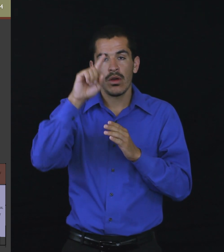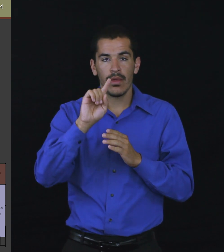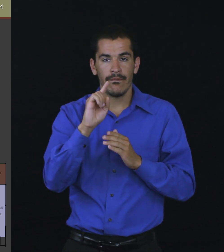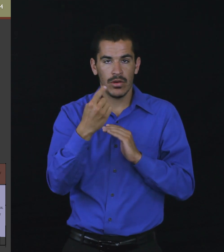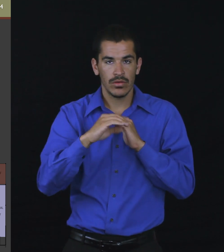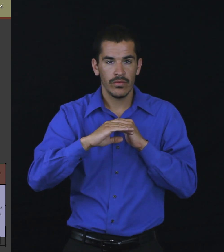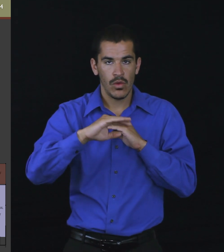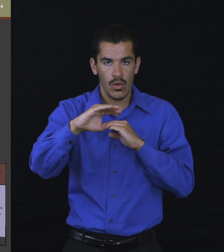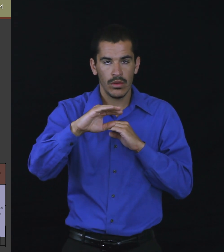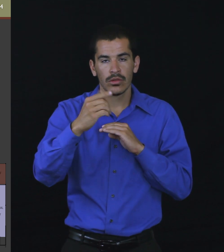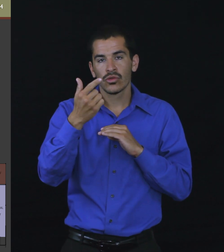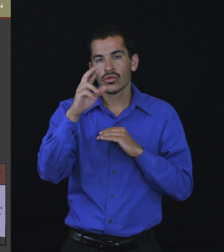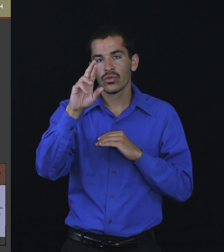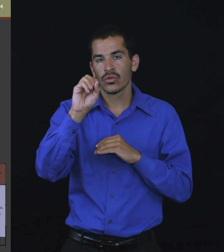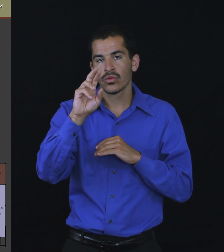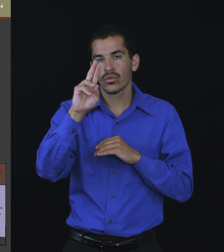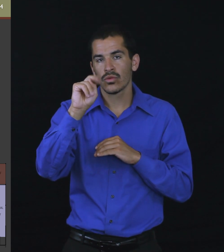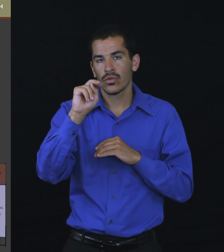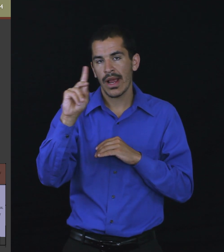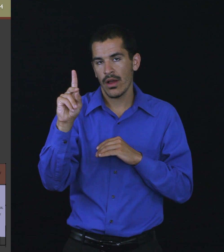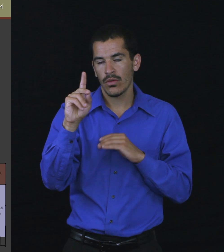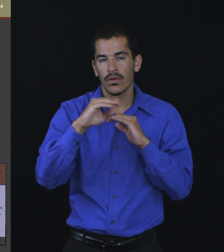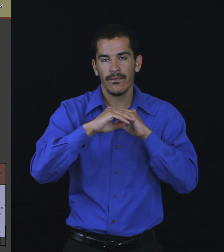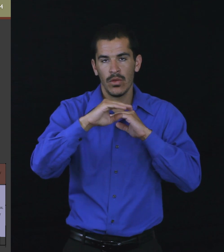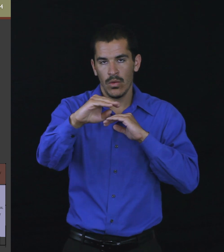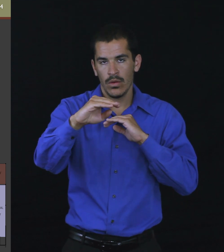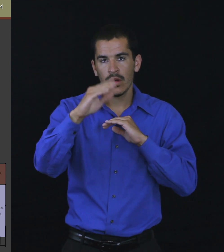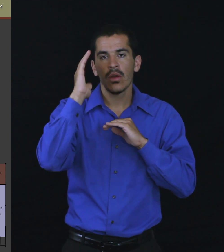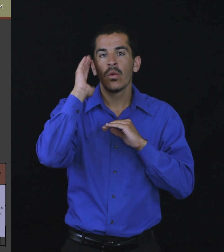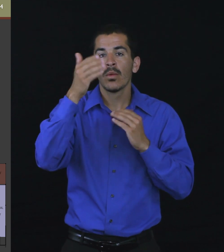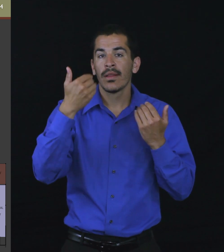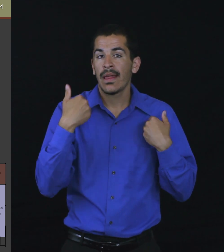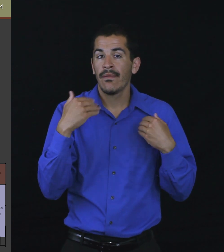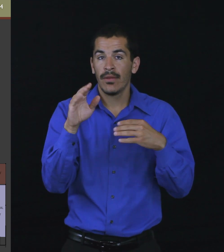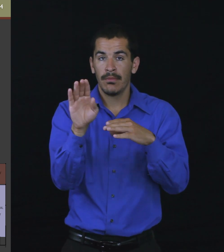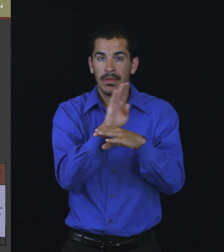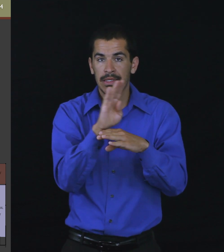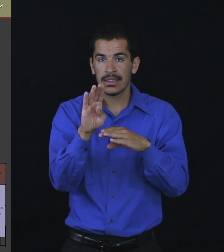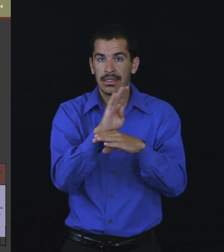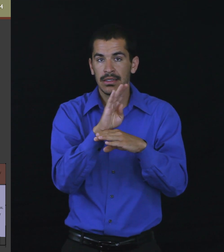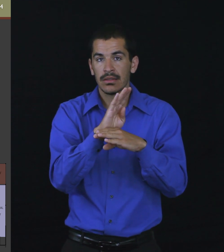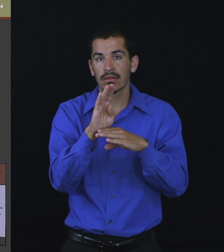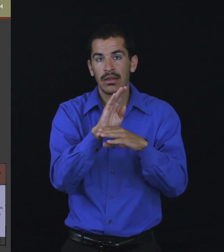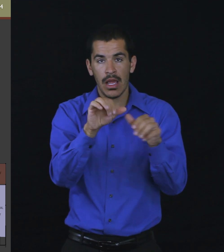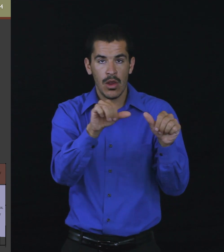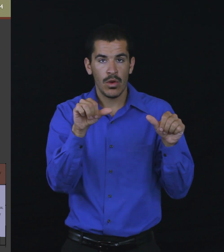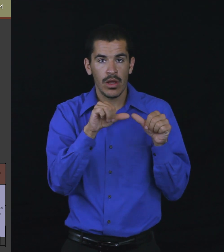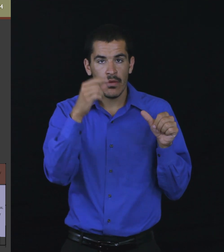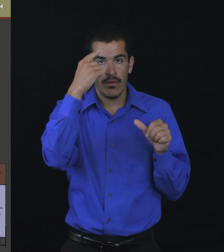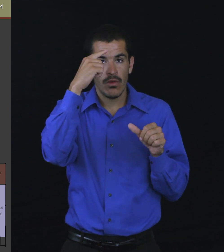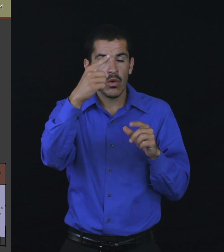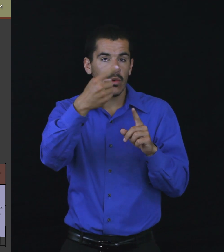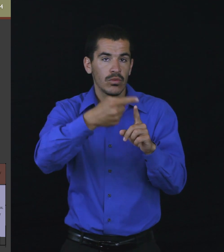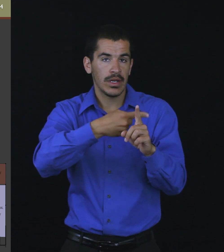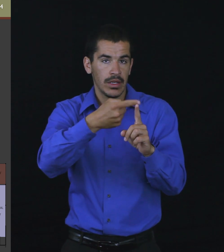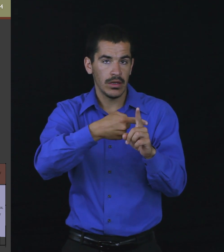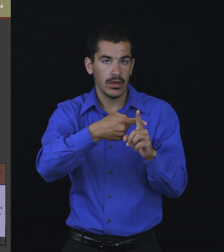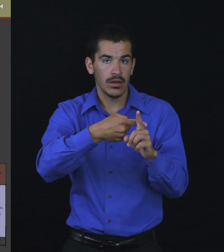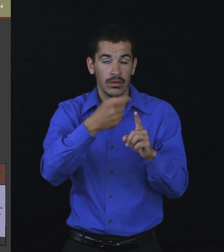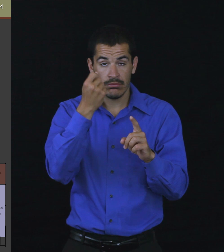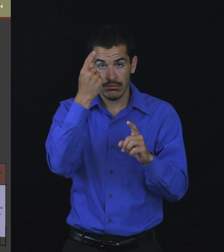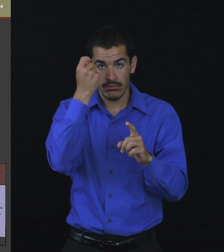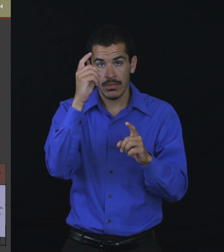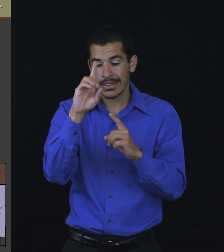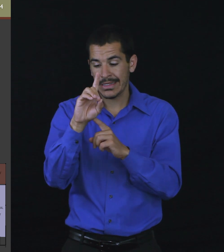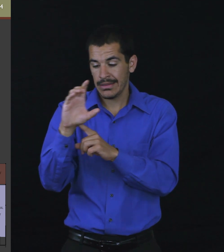The ground floor would have commercial spaces for rent, where the DCC can also